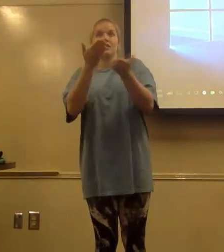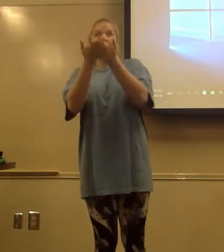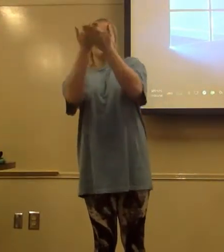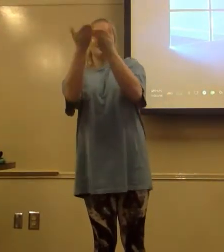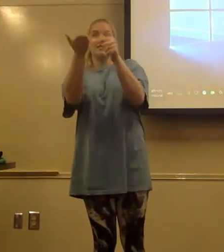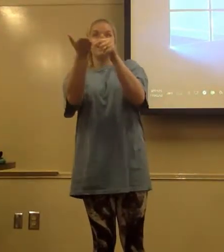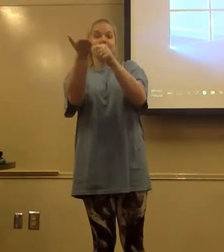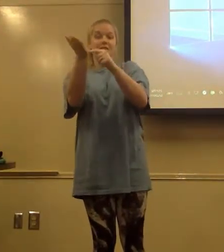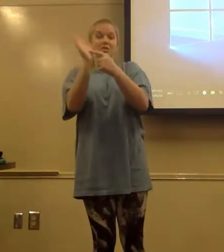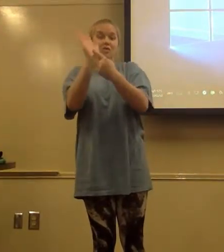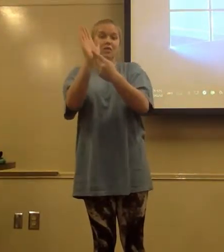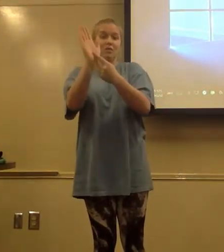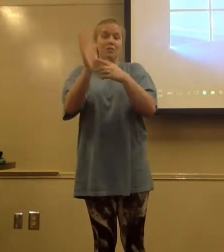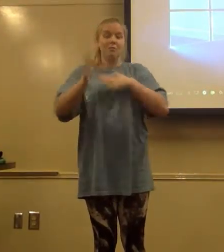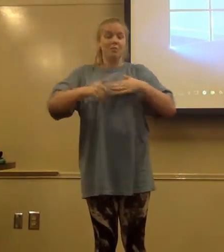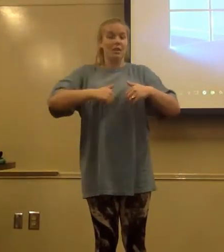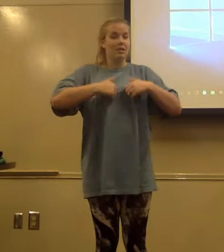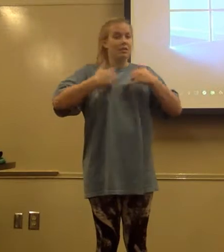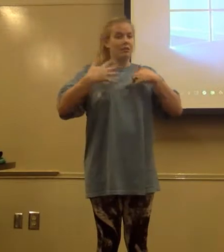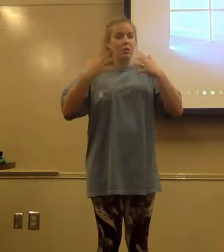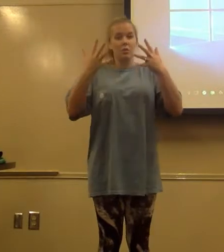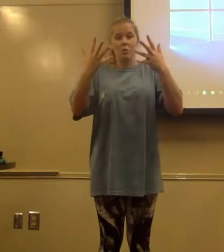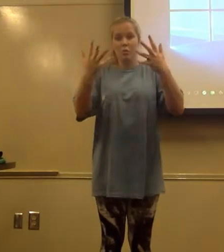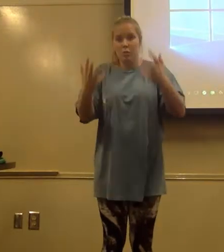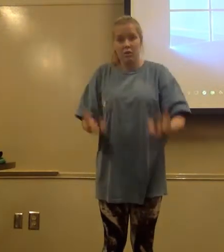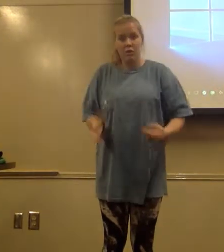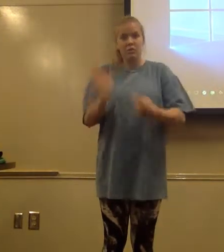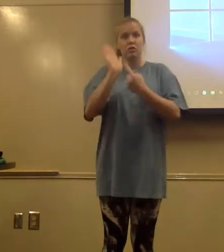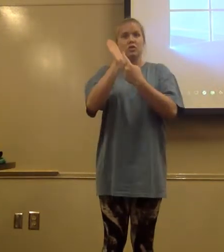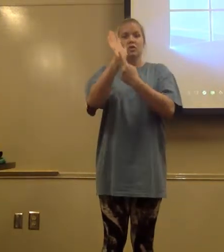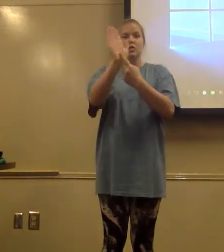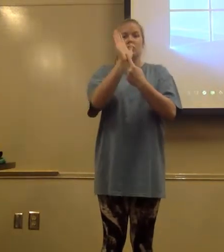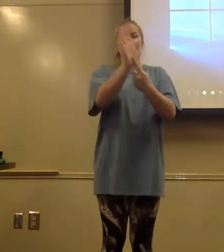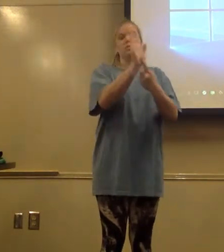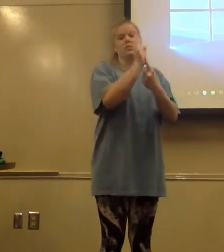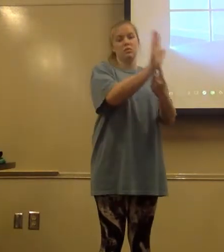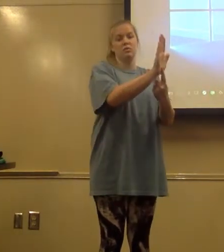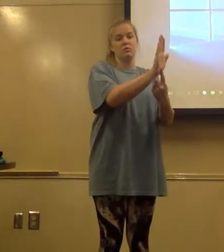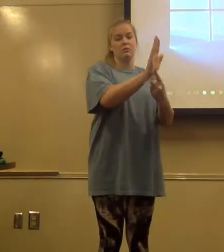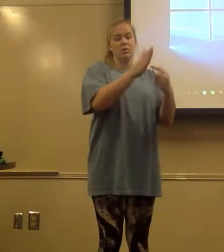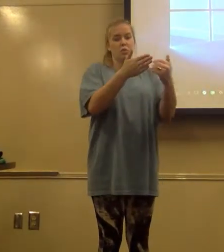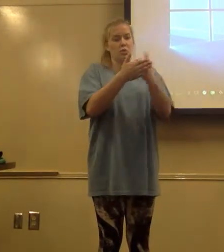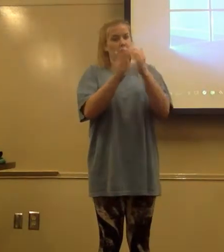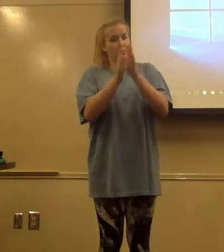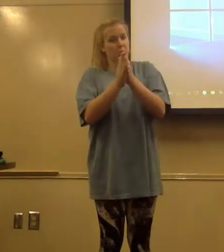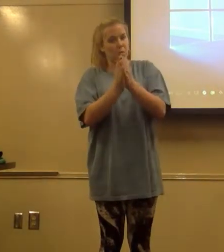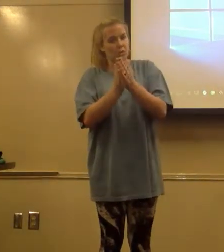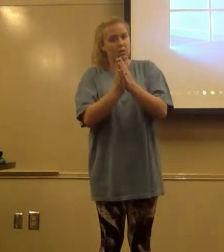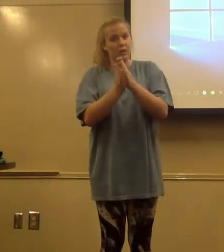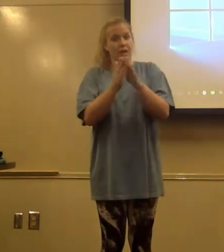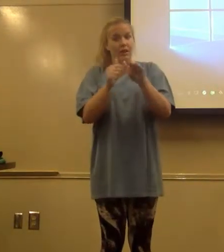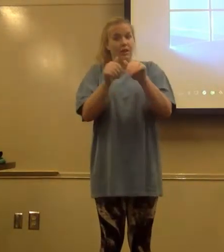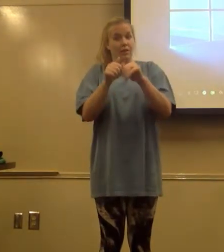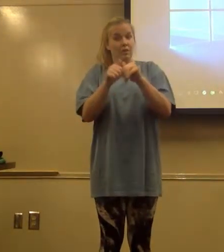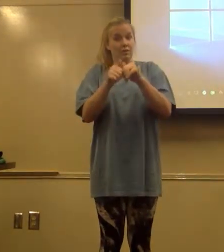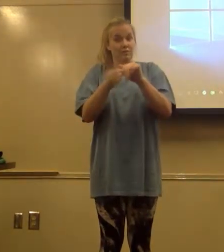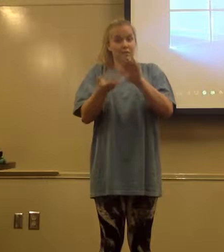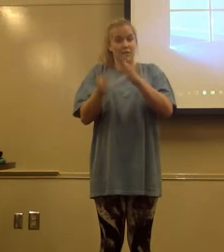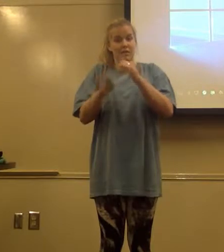mission to find out. That's why I started nutritionfacts.org, and that's why I wrote my new book, How Not to Die. What I find very interesting